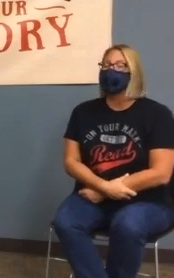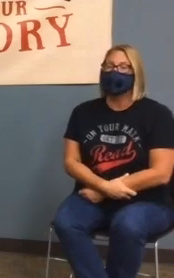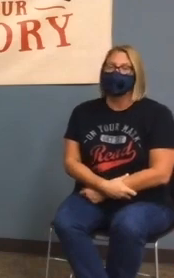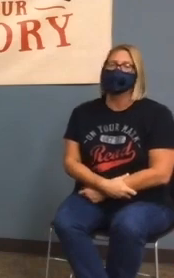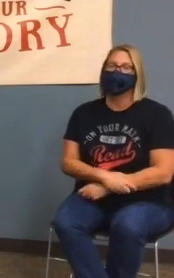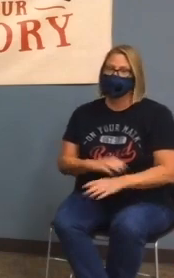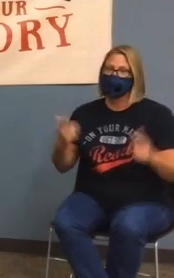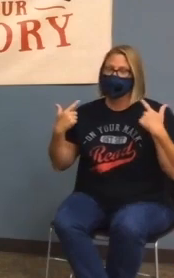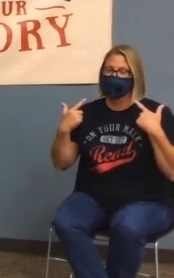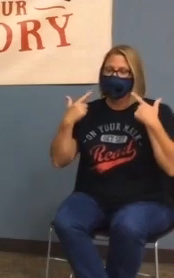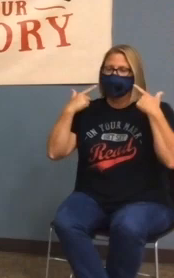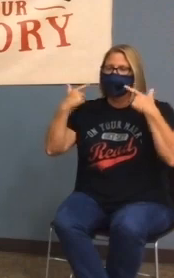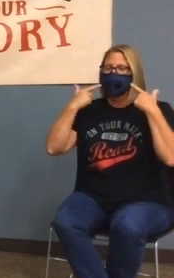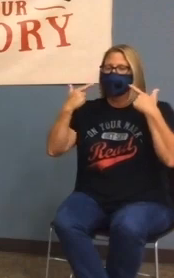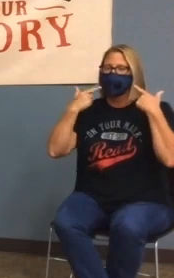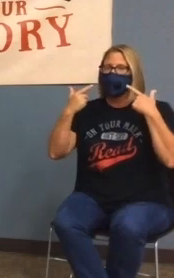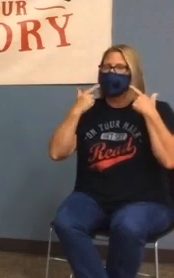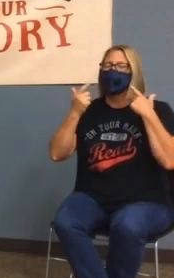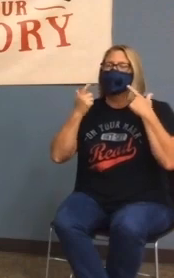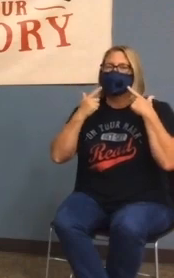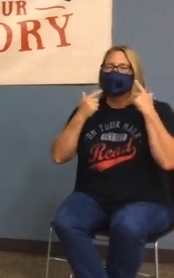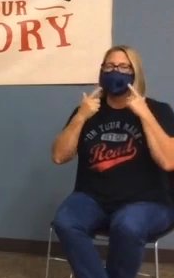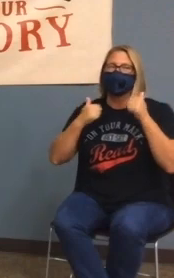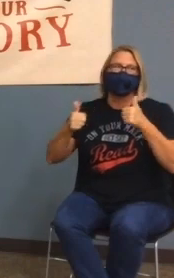hand washing and our mask wearing. Right?